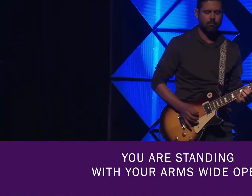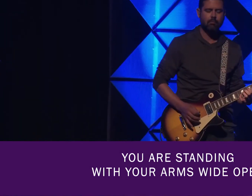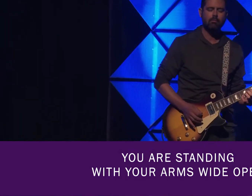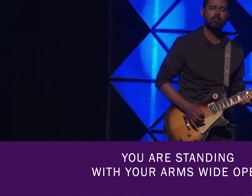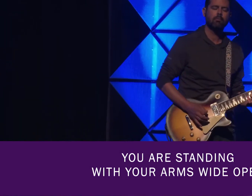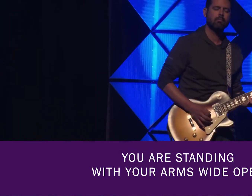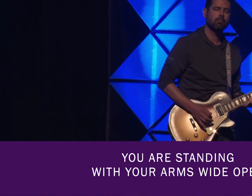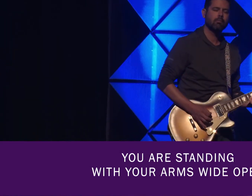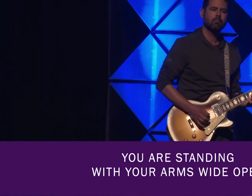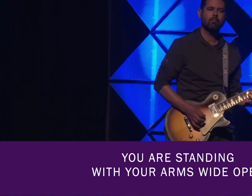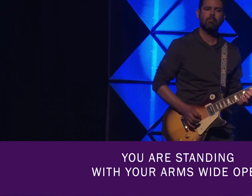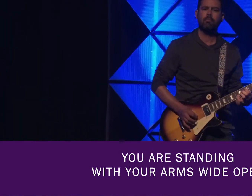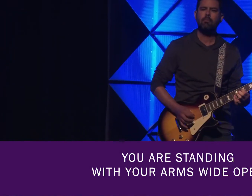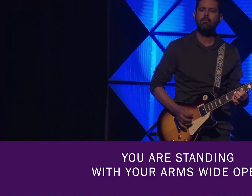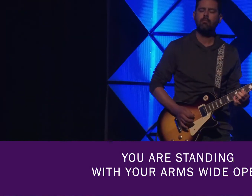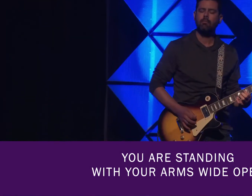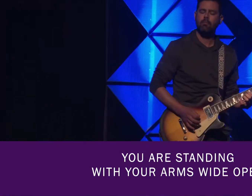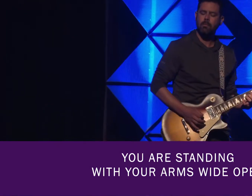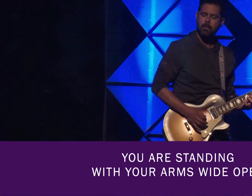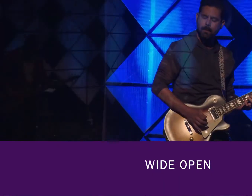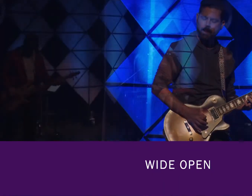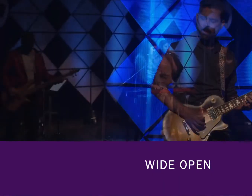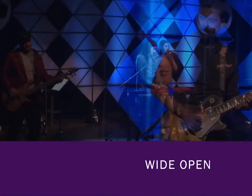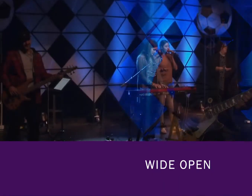arms wide open,